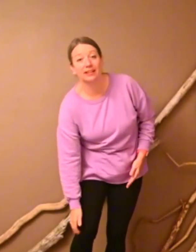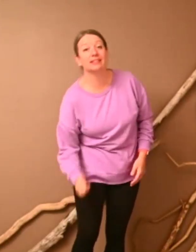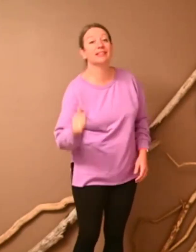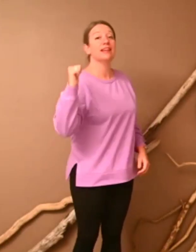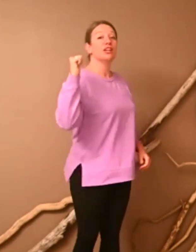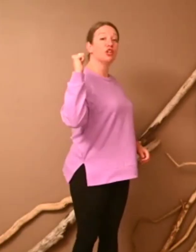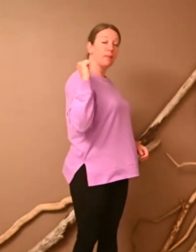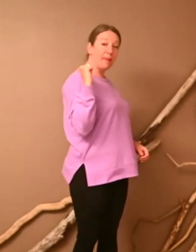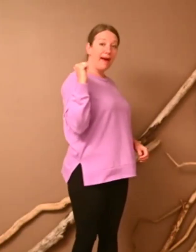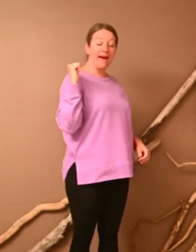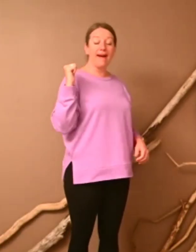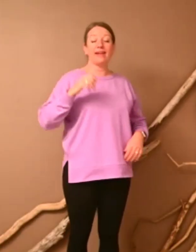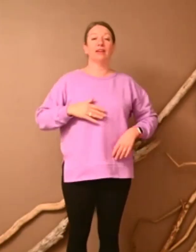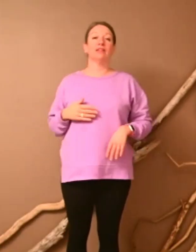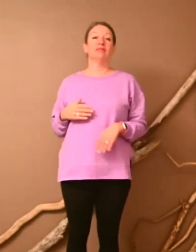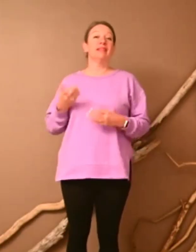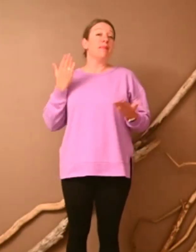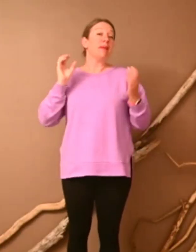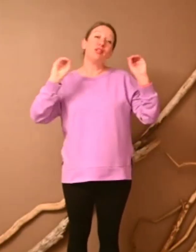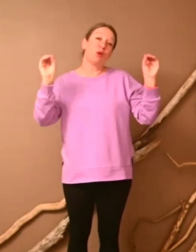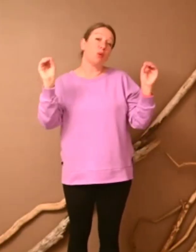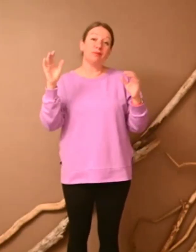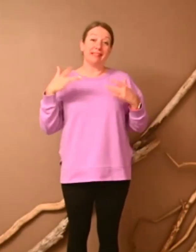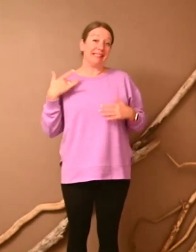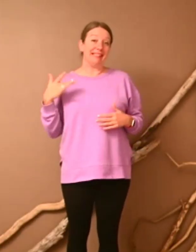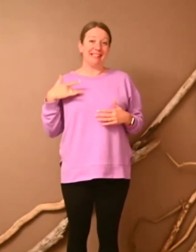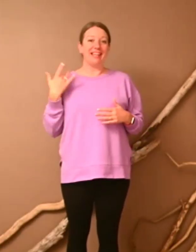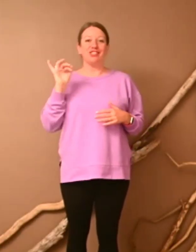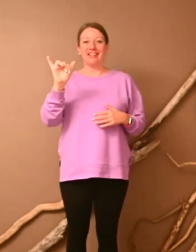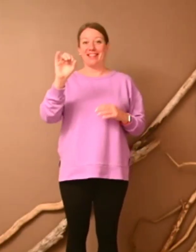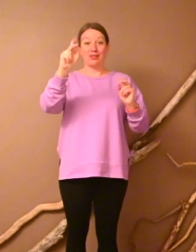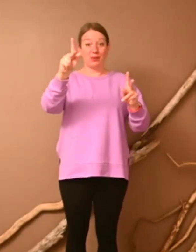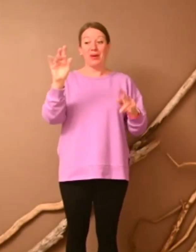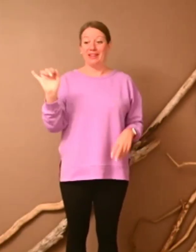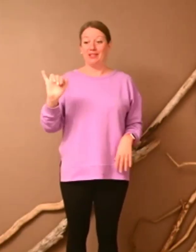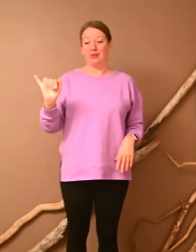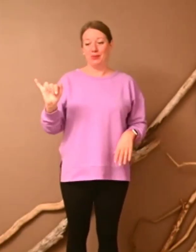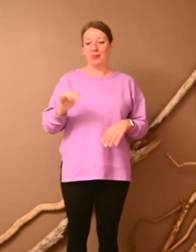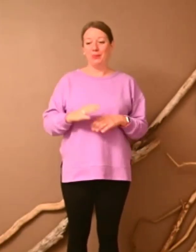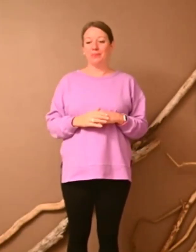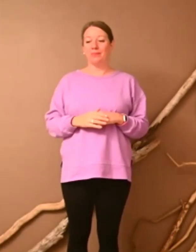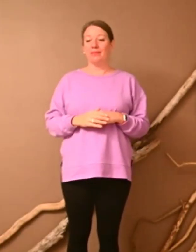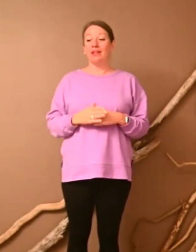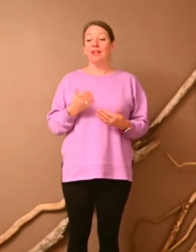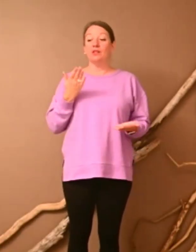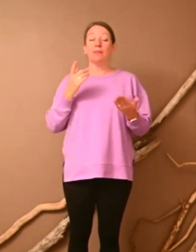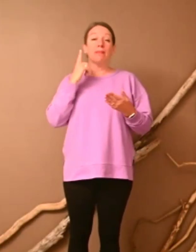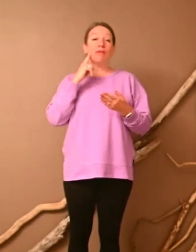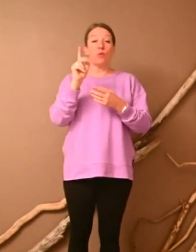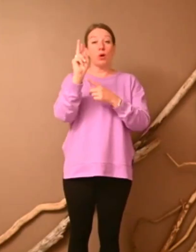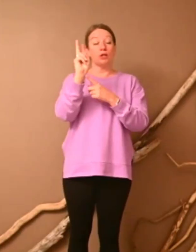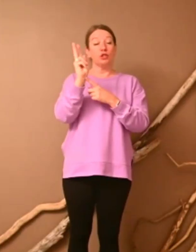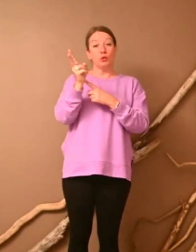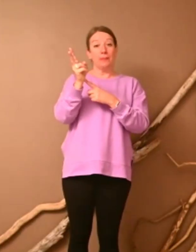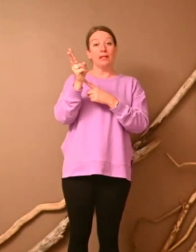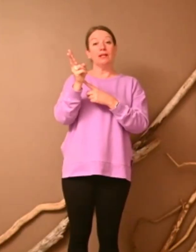any sensation, perhaps in your back body or the back of your legs, maybe no sensation, which is entirely okay as